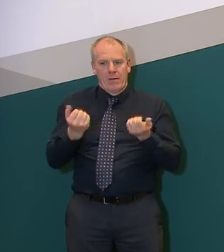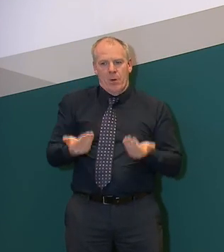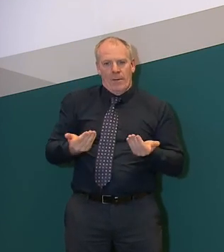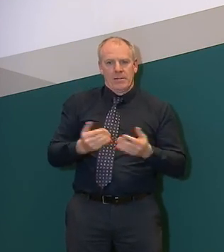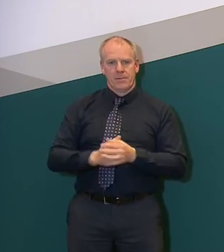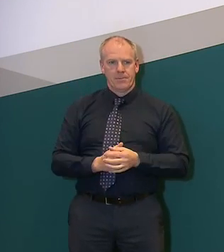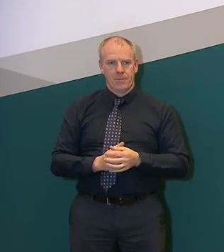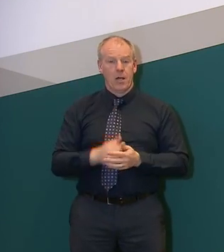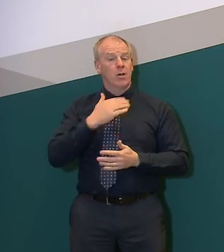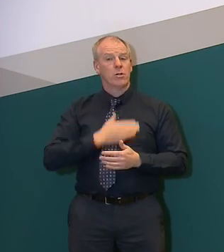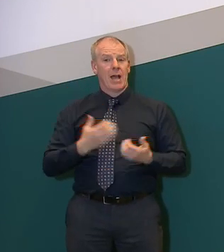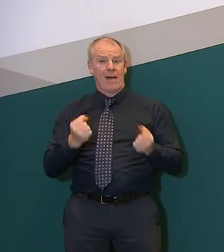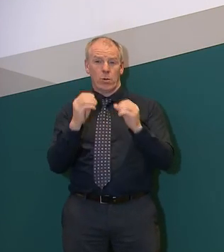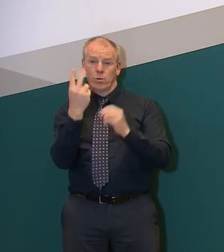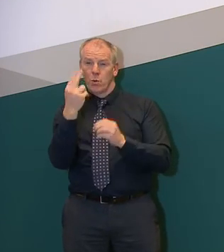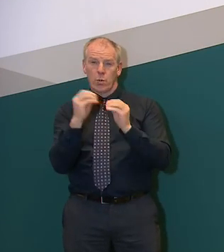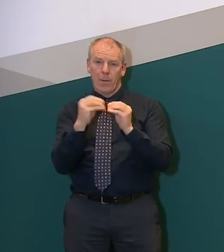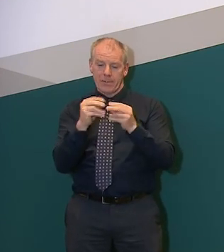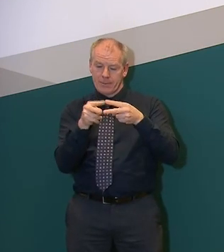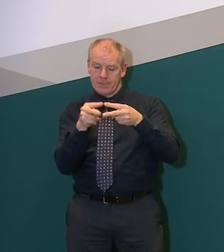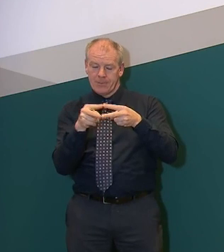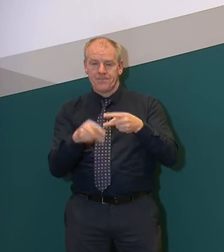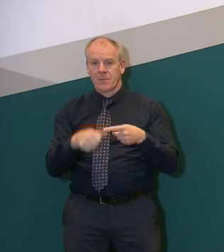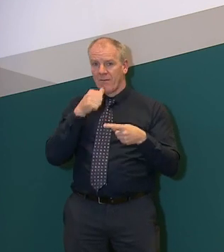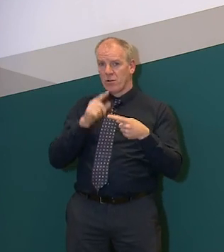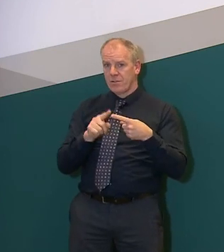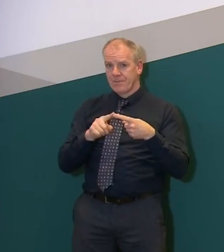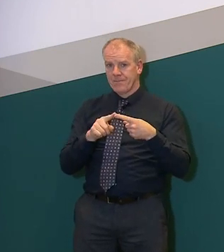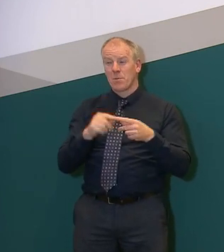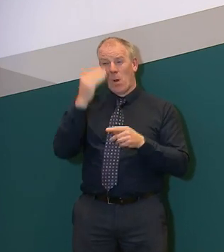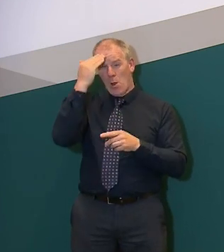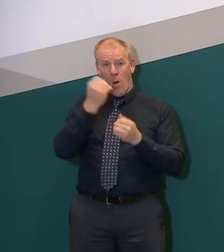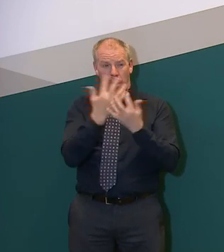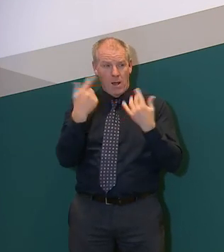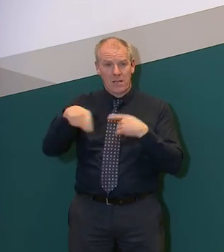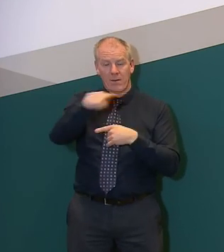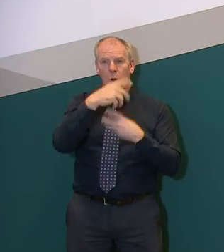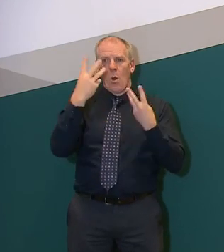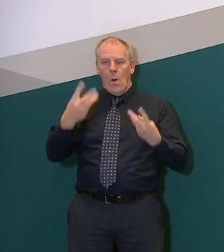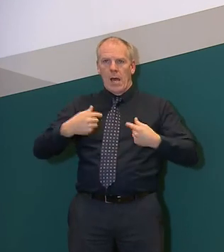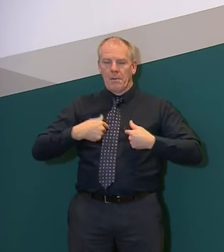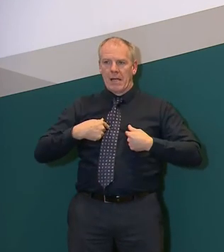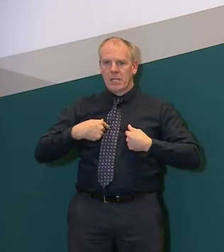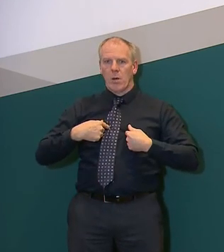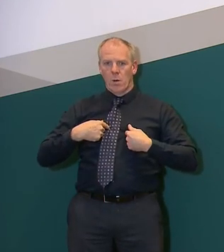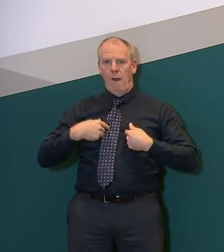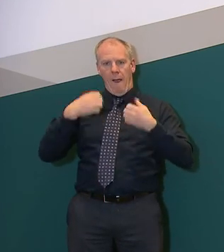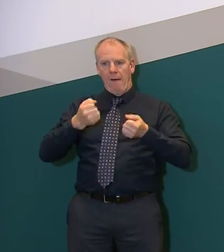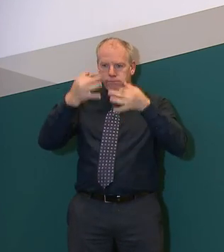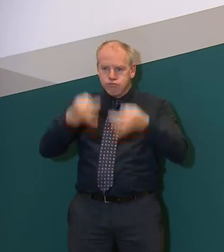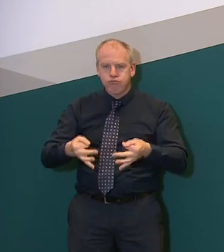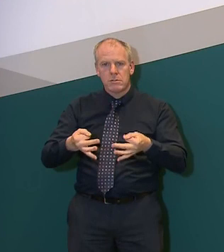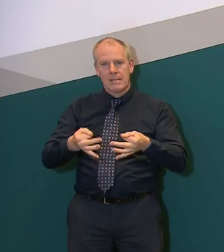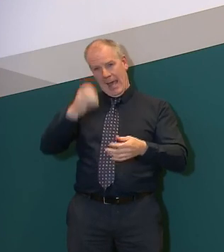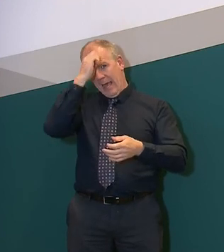say two things in closing. I know that many of you are going to want me to be able to make some firm